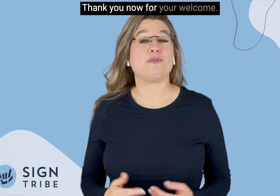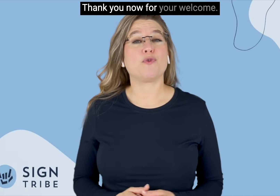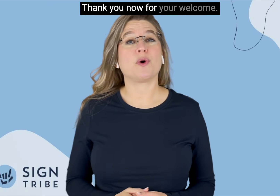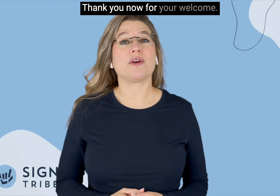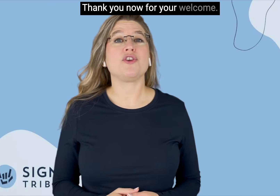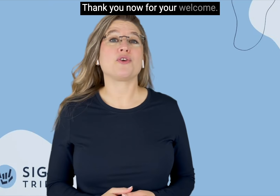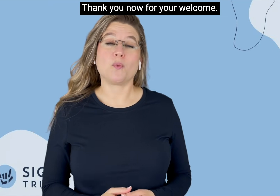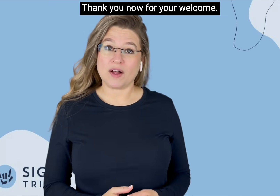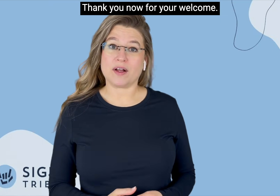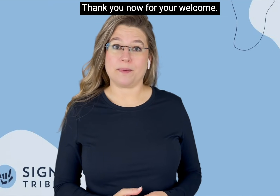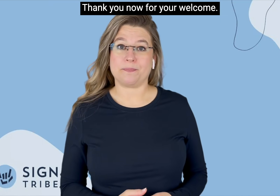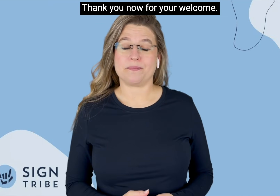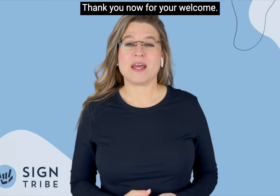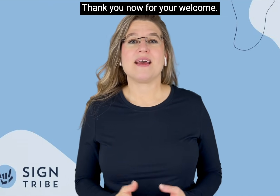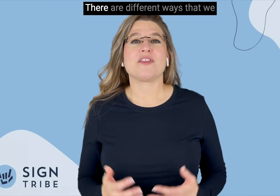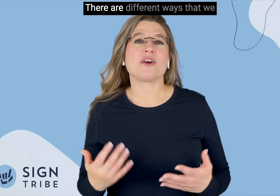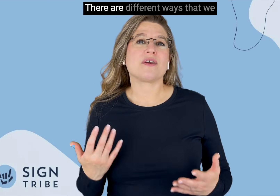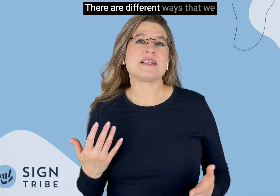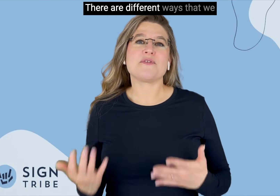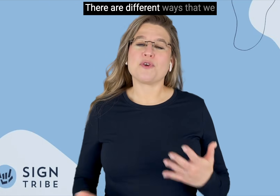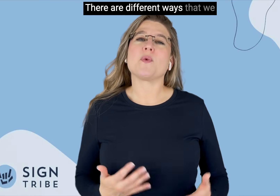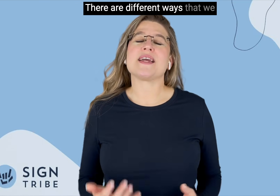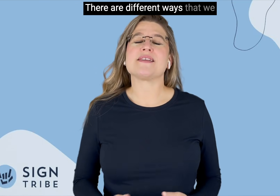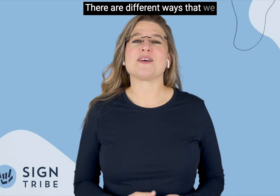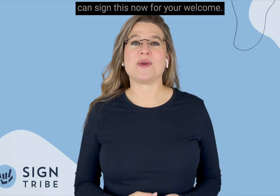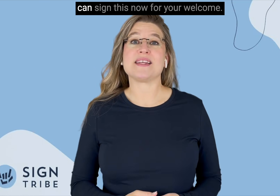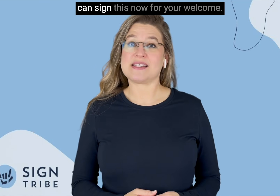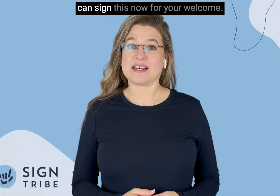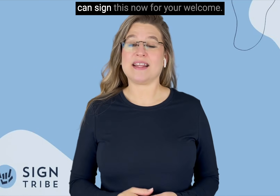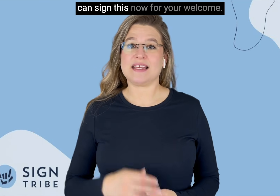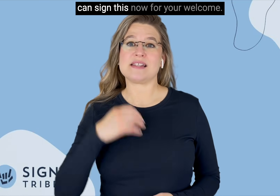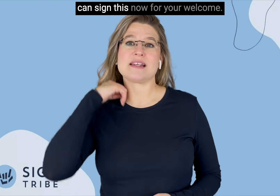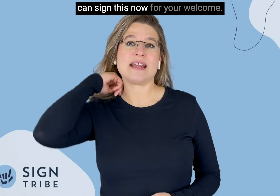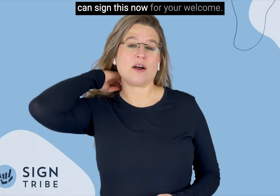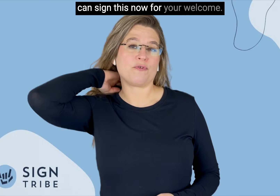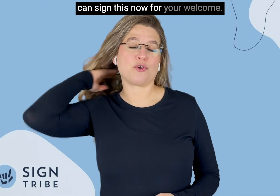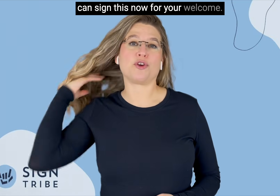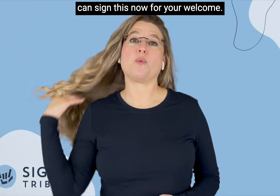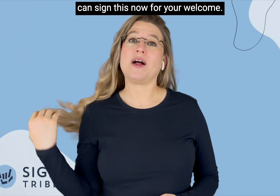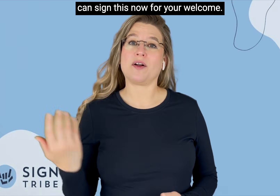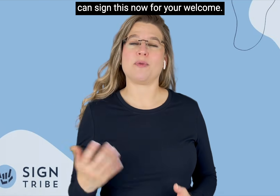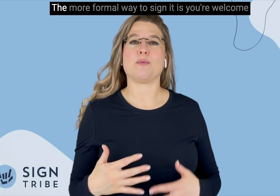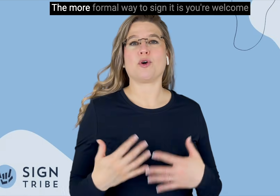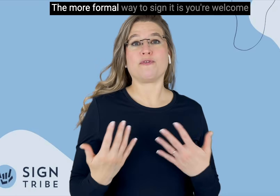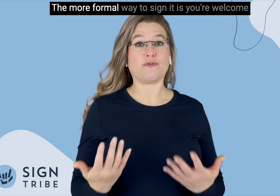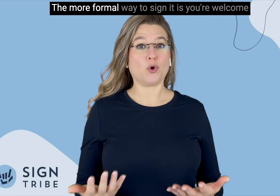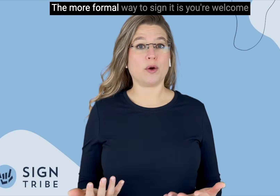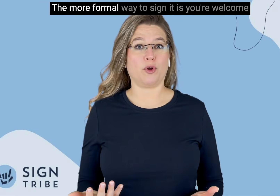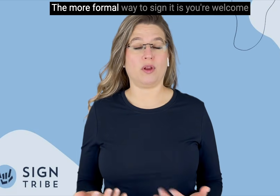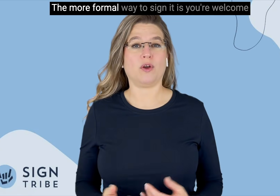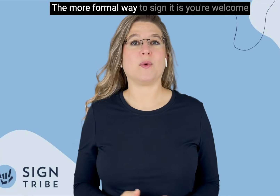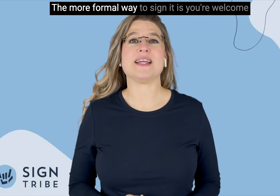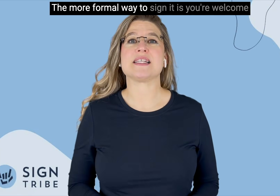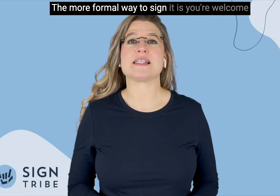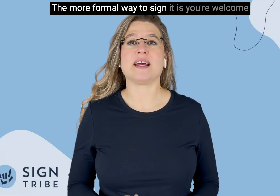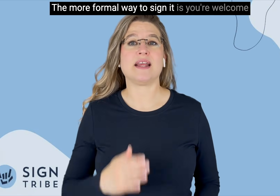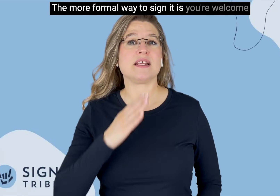Now, for "you're welcome," there are different ways that we can sign this. Now, for "you're welcome," the more formal way to sign it is